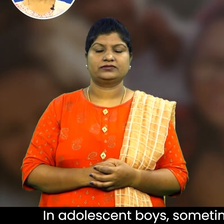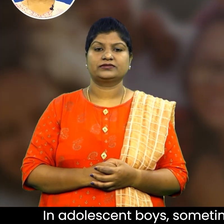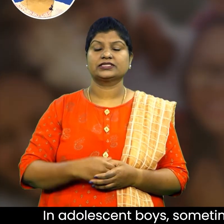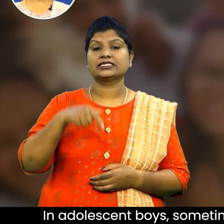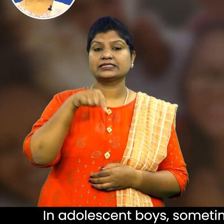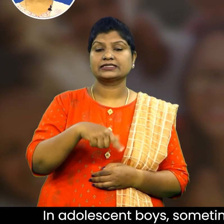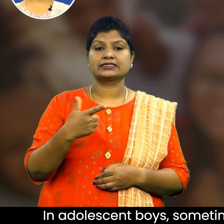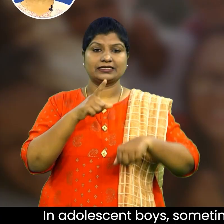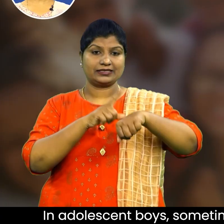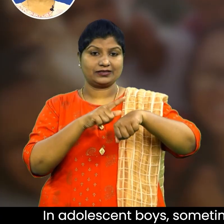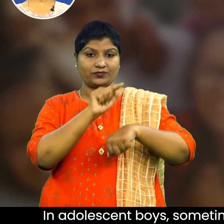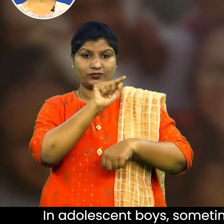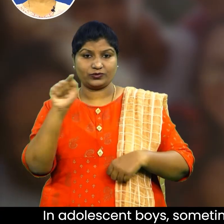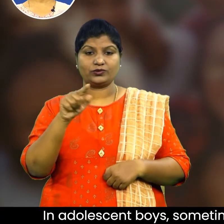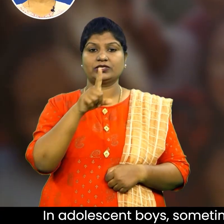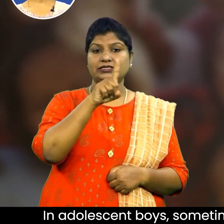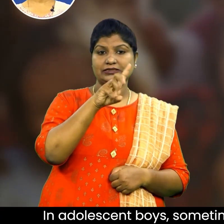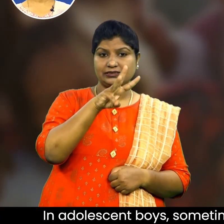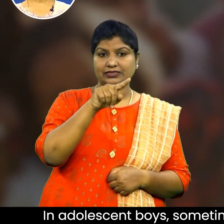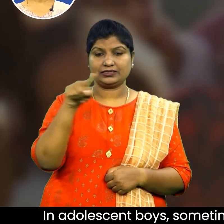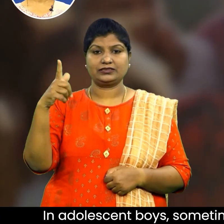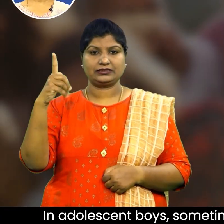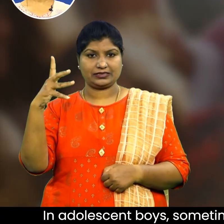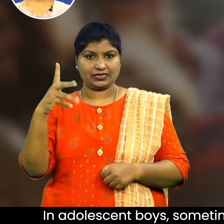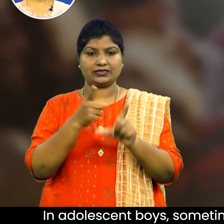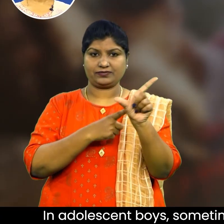In adolescent boys,